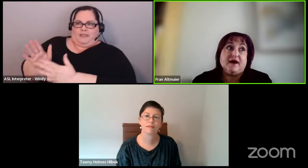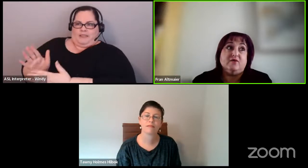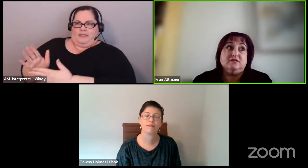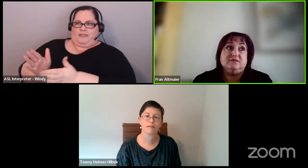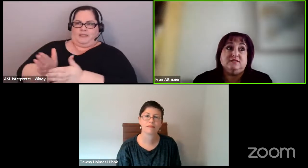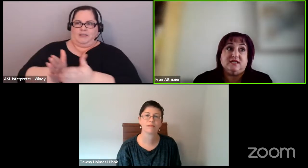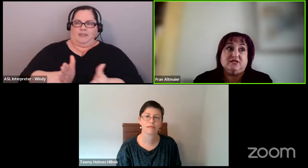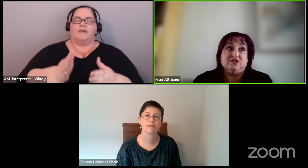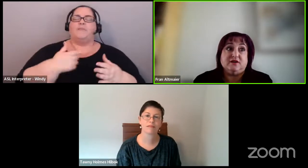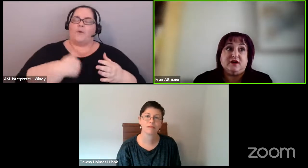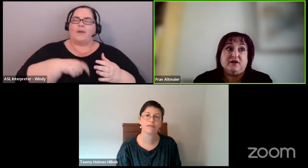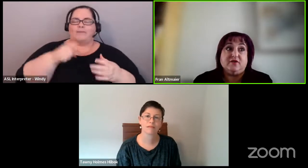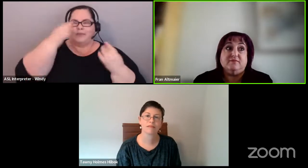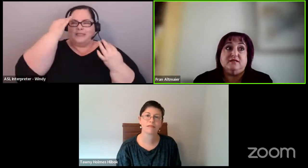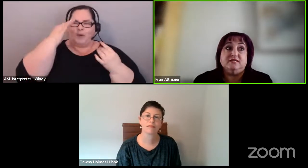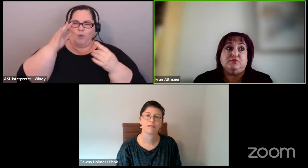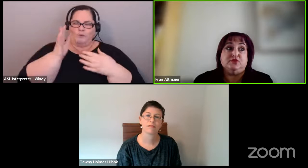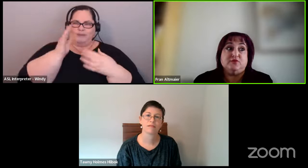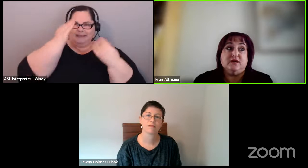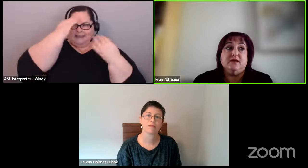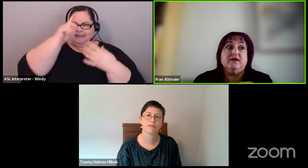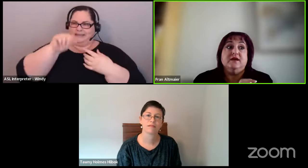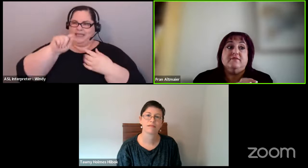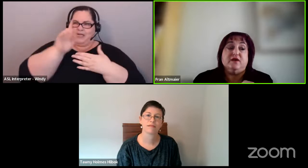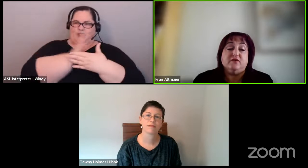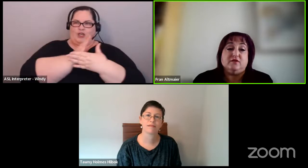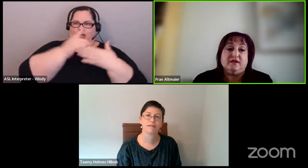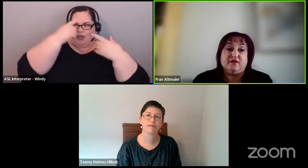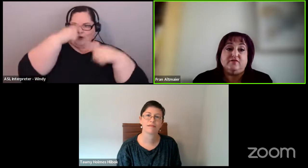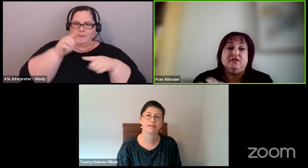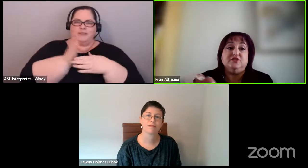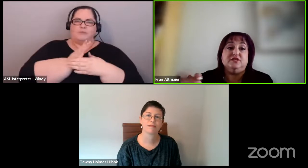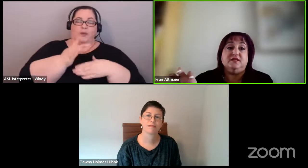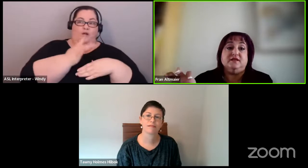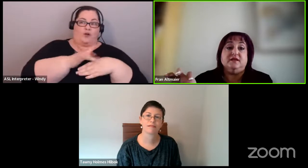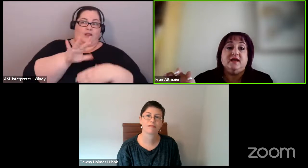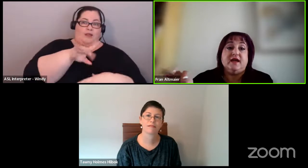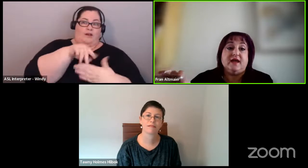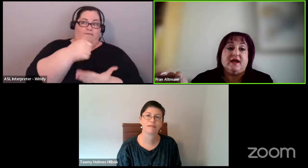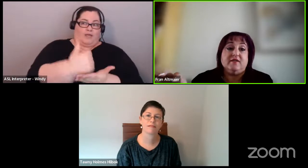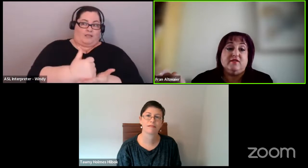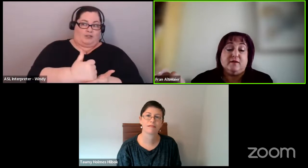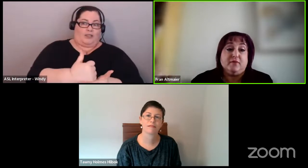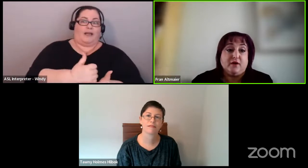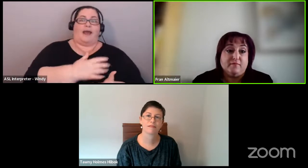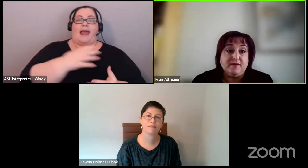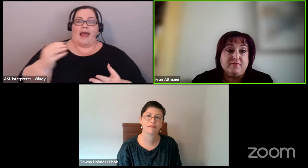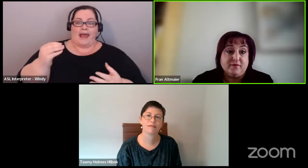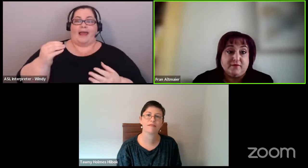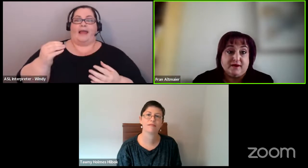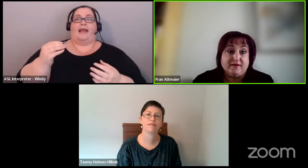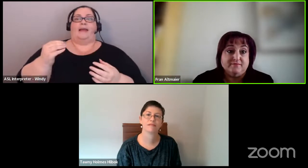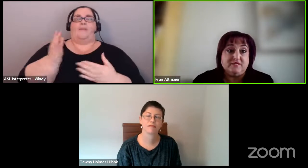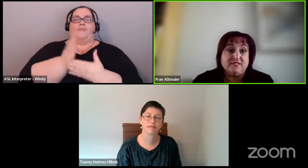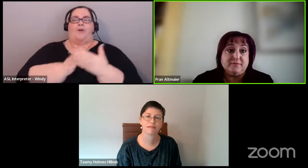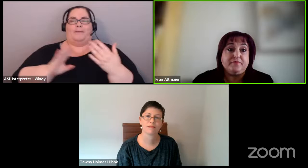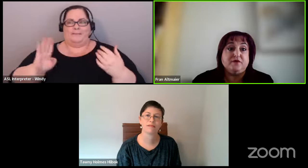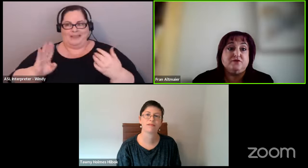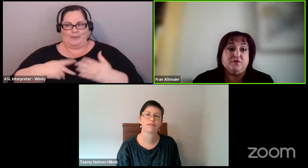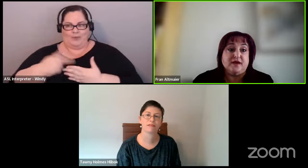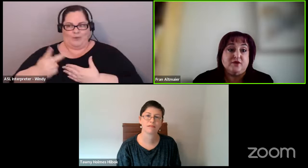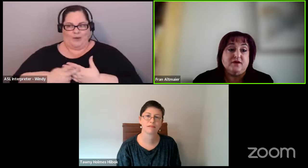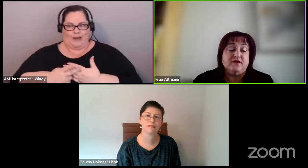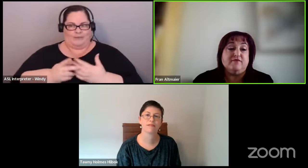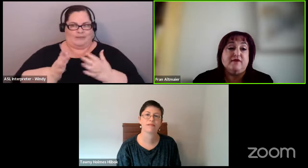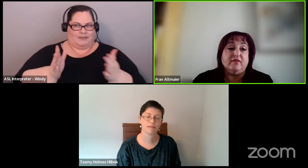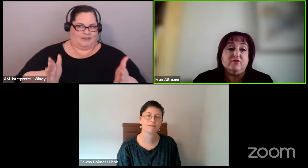think about some data sharing agreements between the early intervention and the Part B programs,